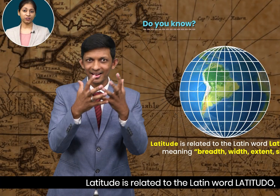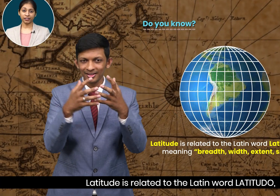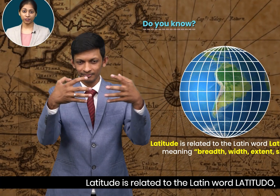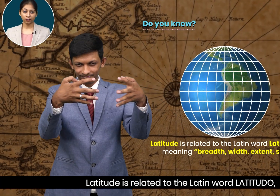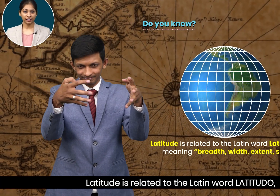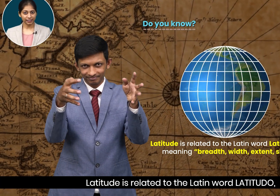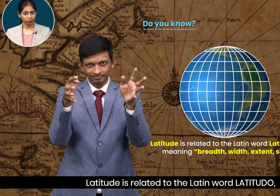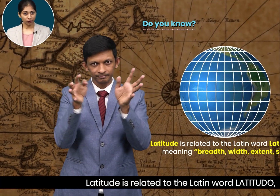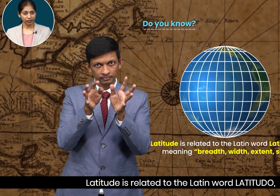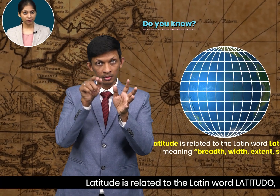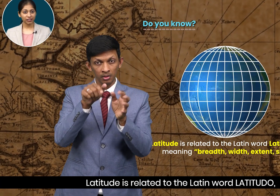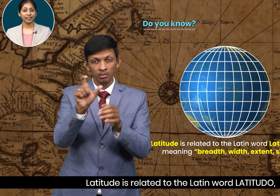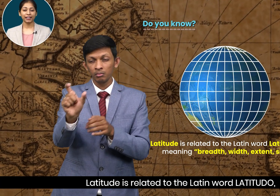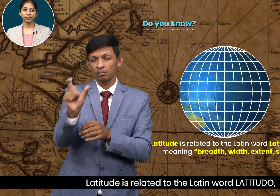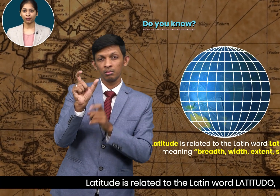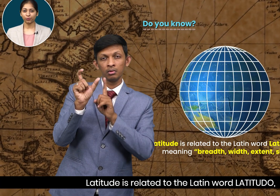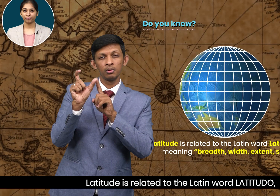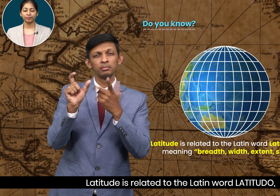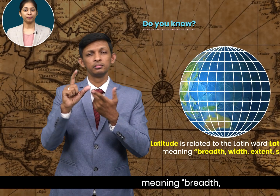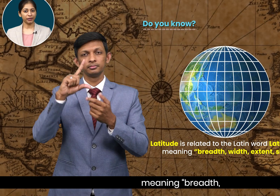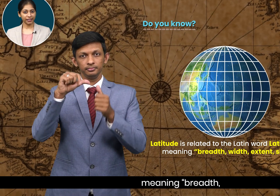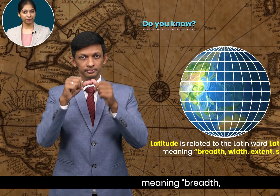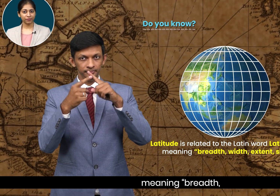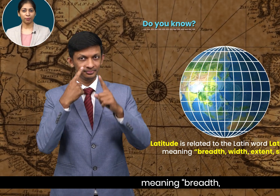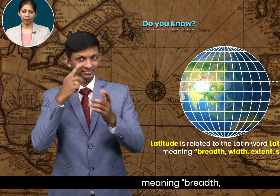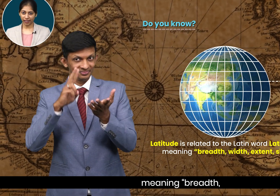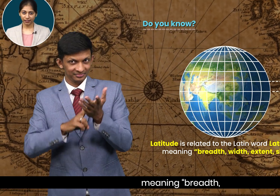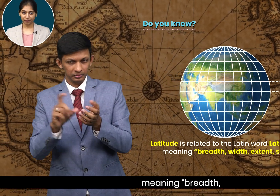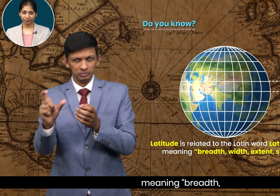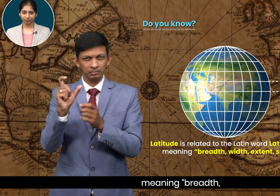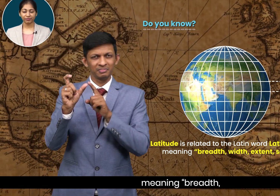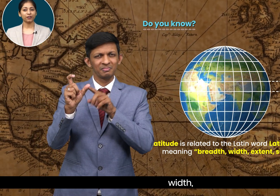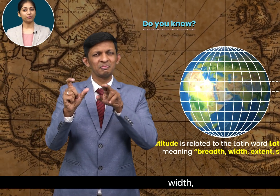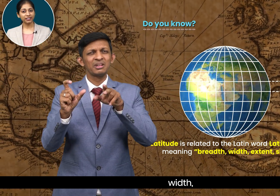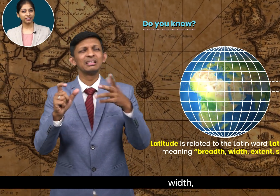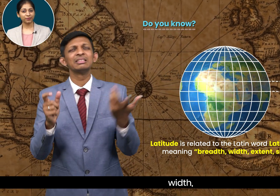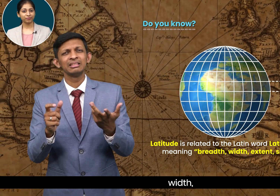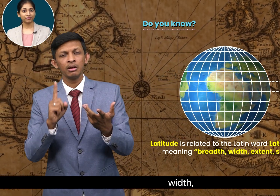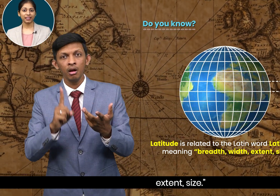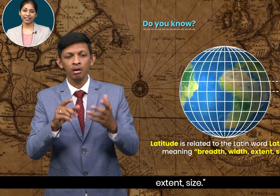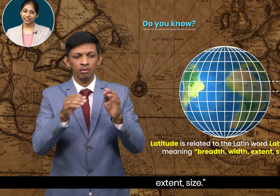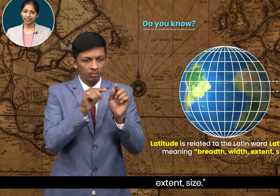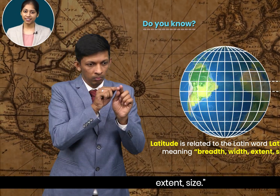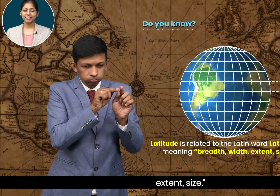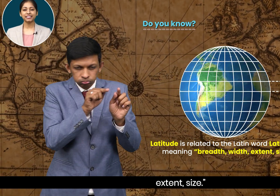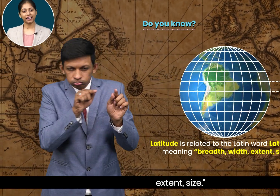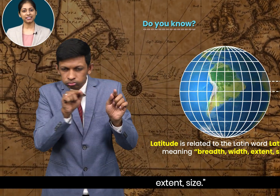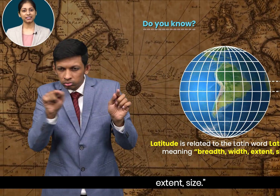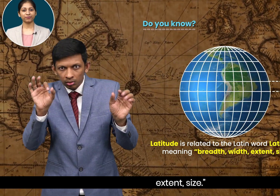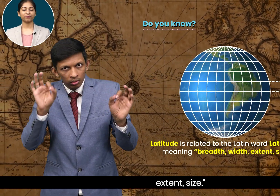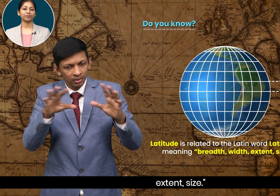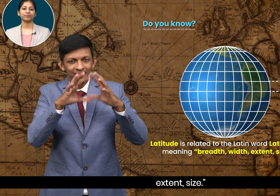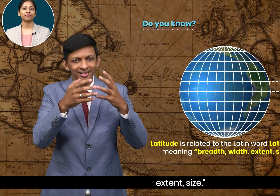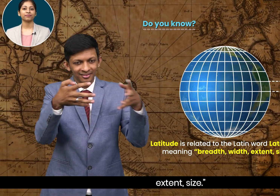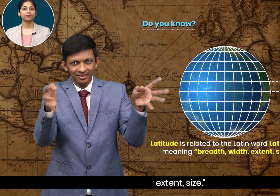Latitude is related to the Latin word latitudo, meaning breadth, width, extent,